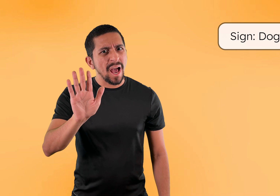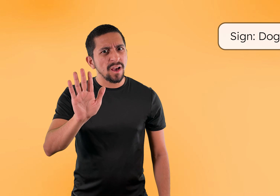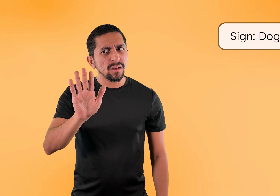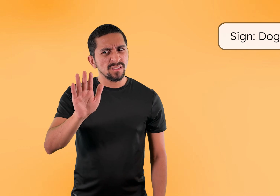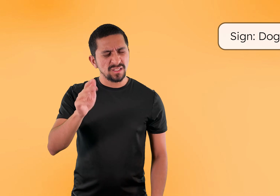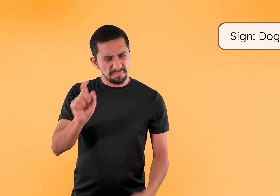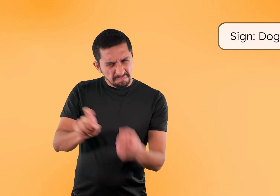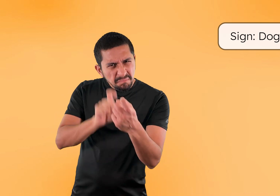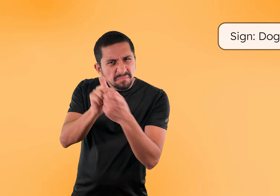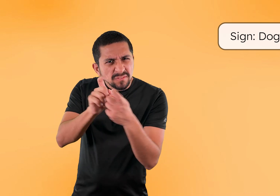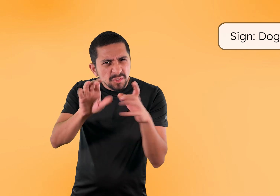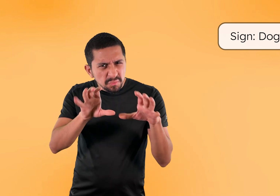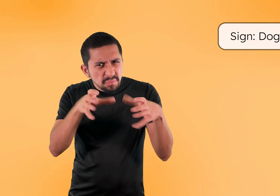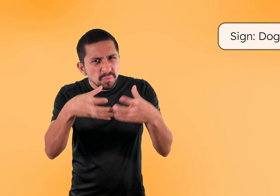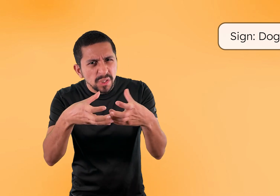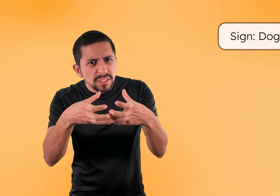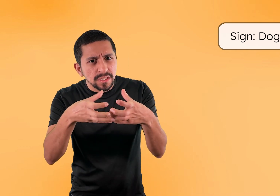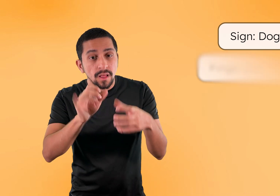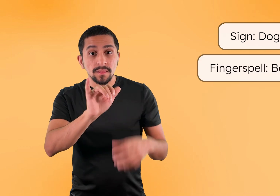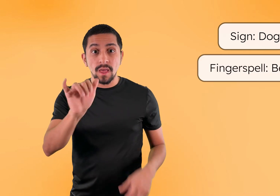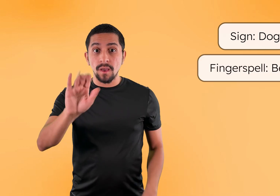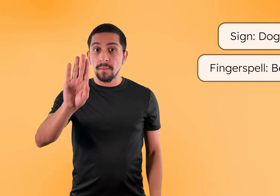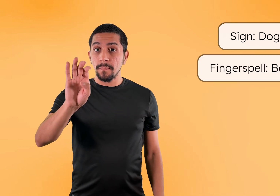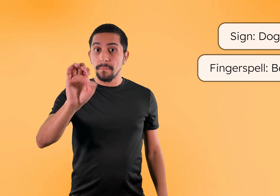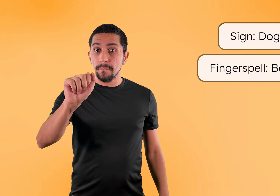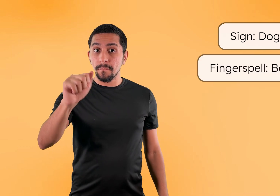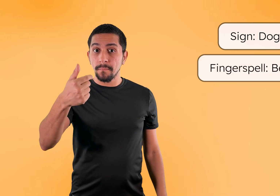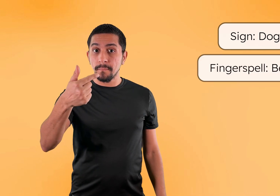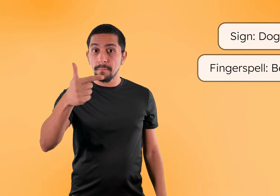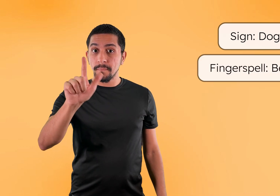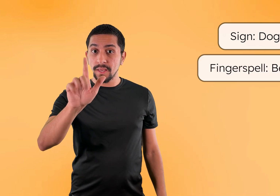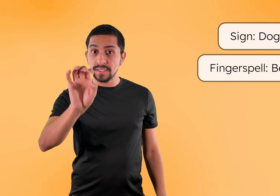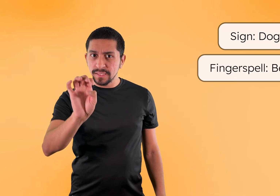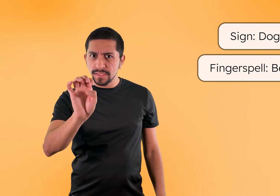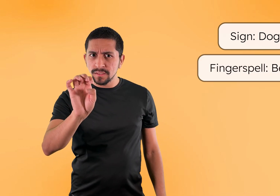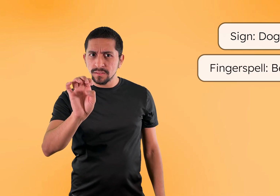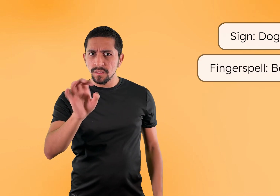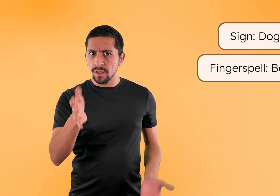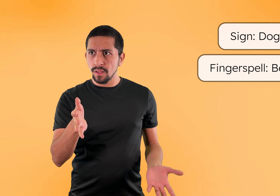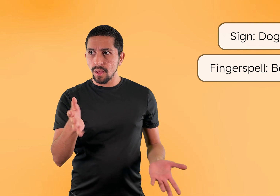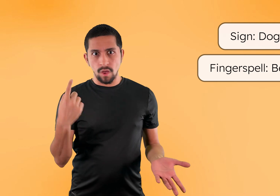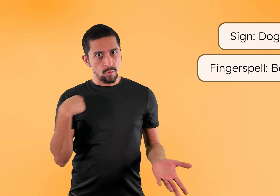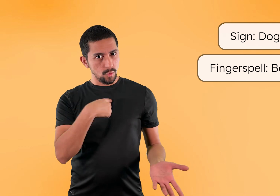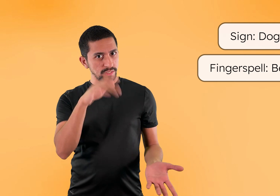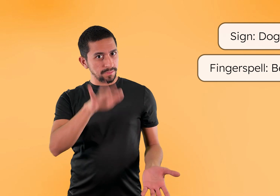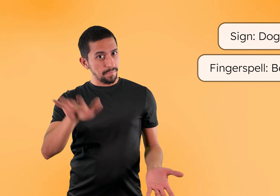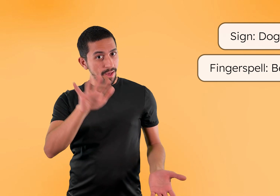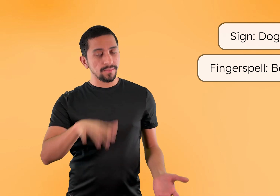But for a specific breed like beagle, we would